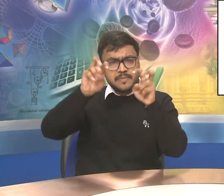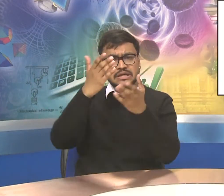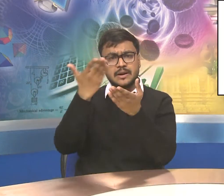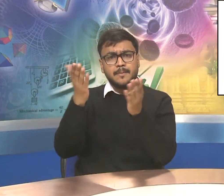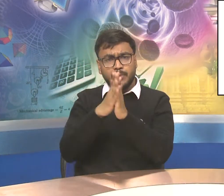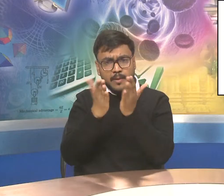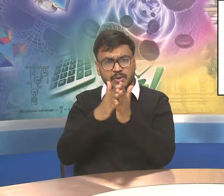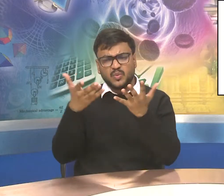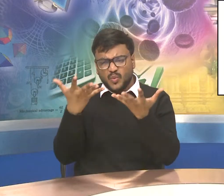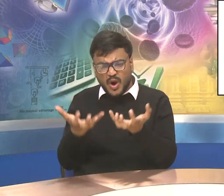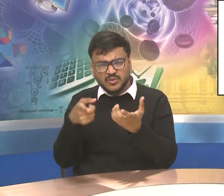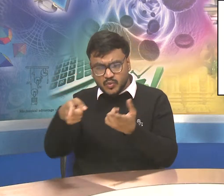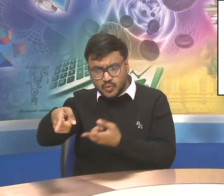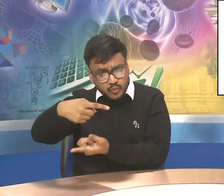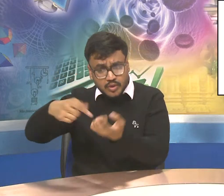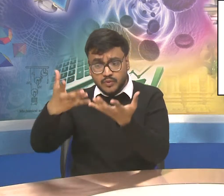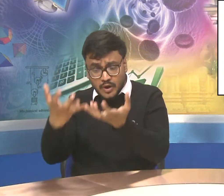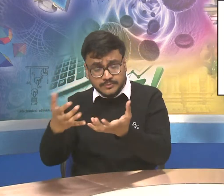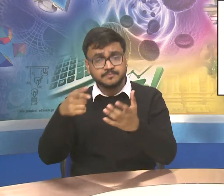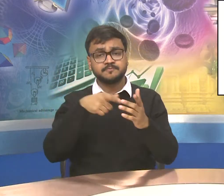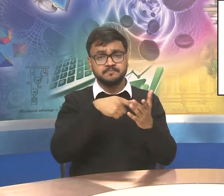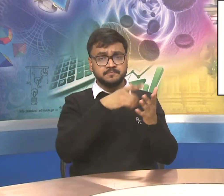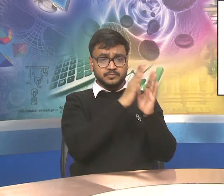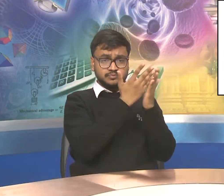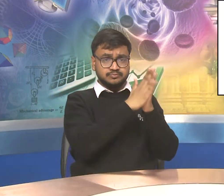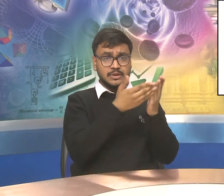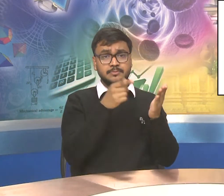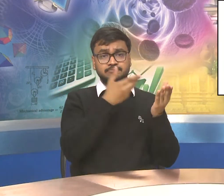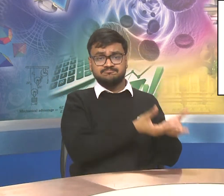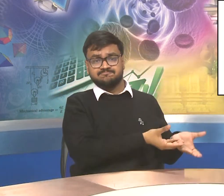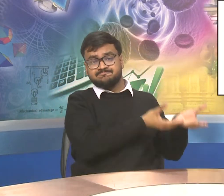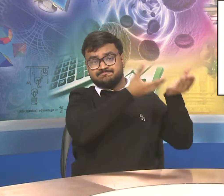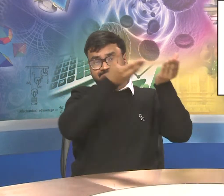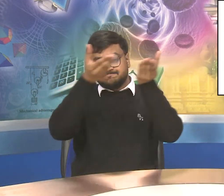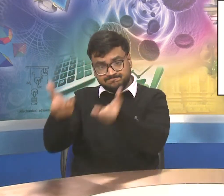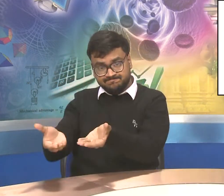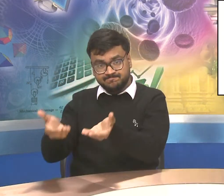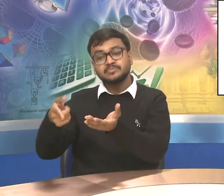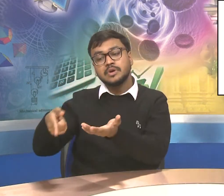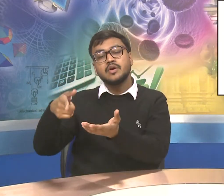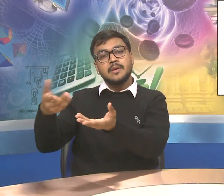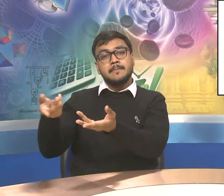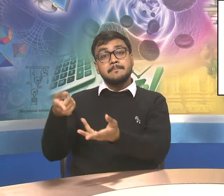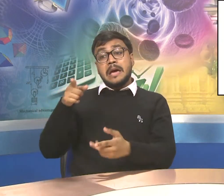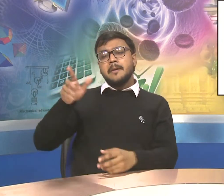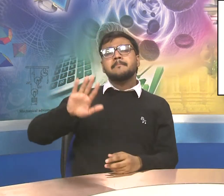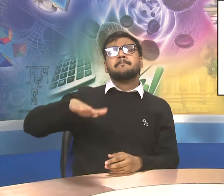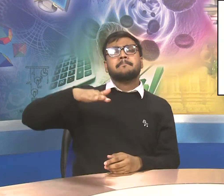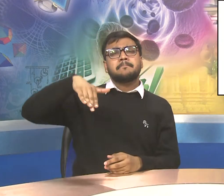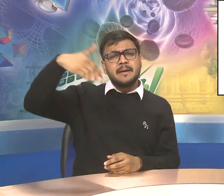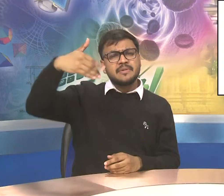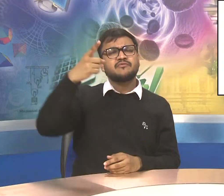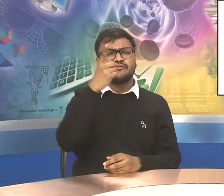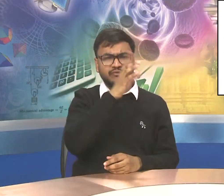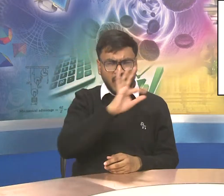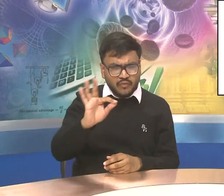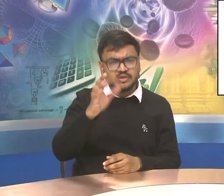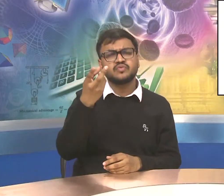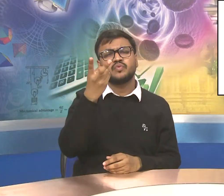service, in which each library follows a particular issue system for lending the